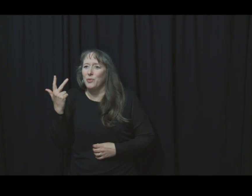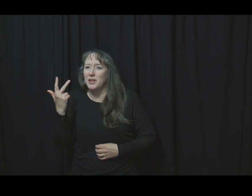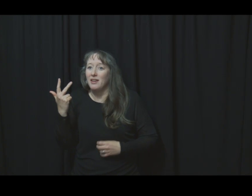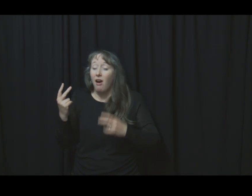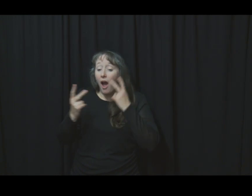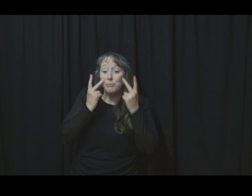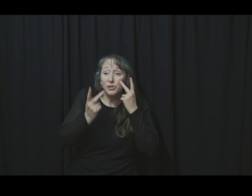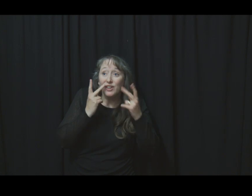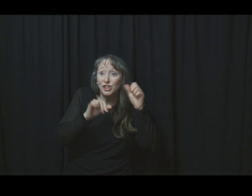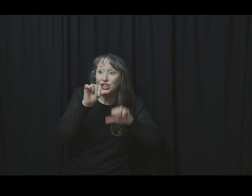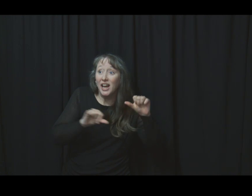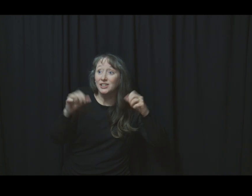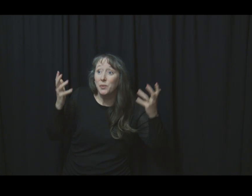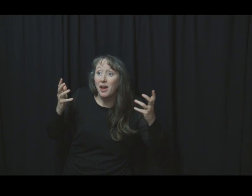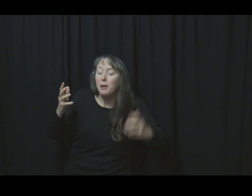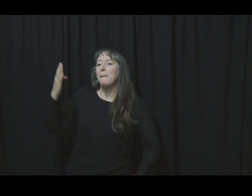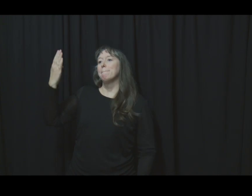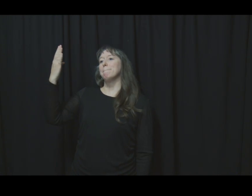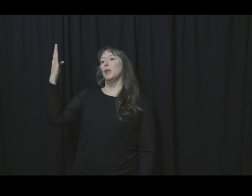science, blue.